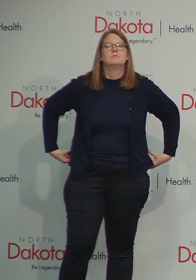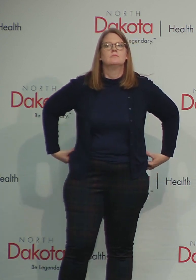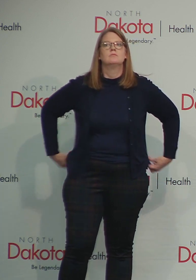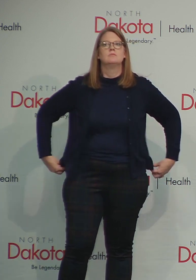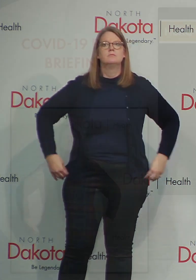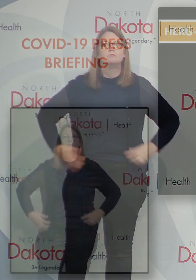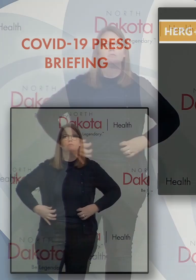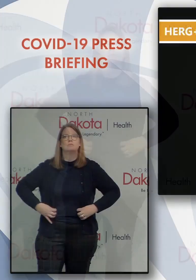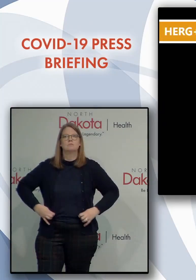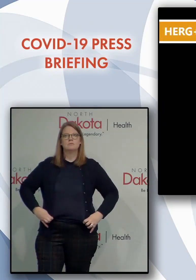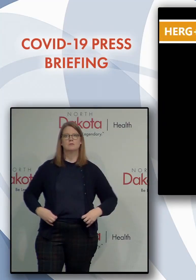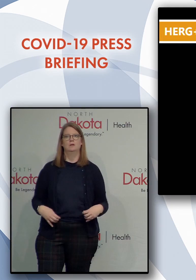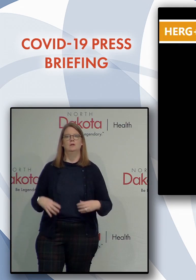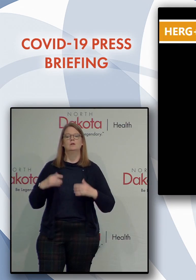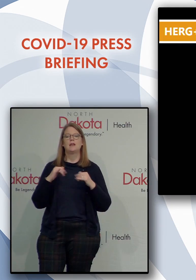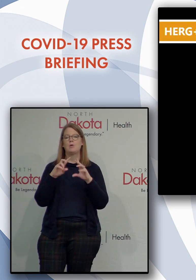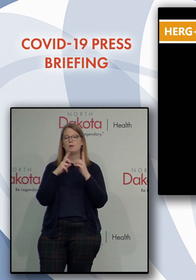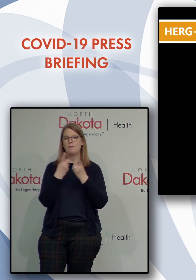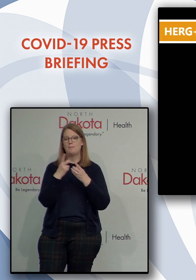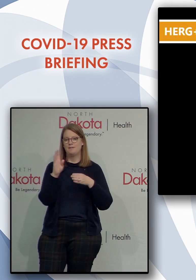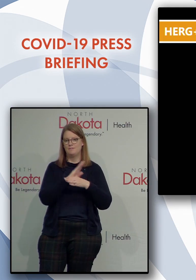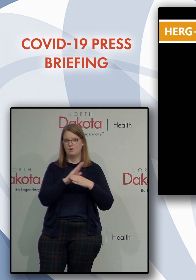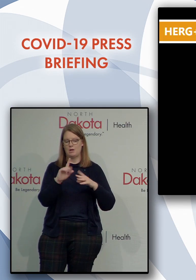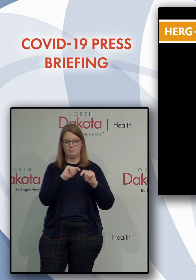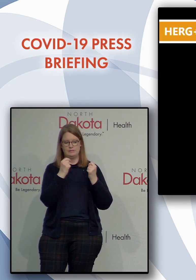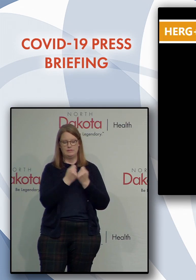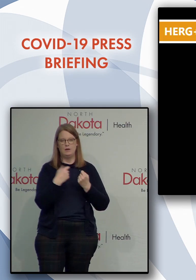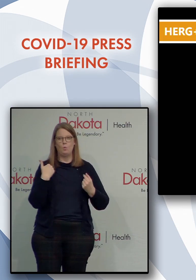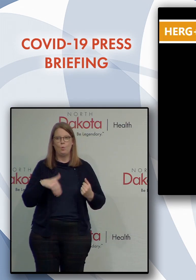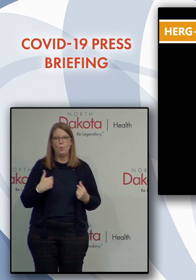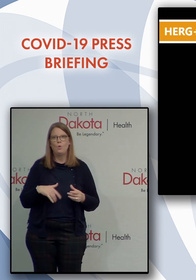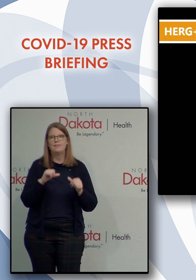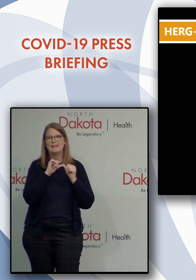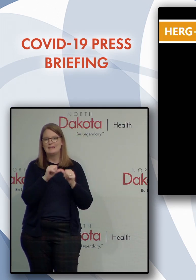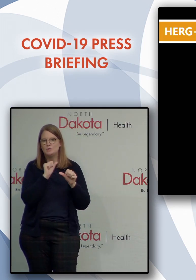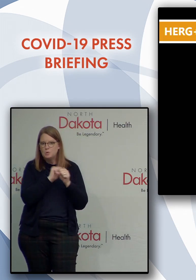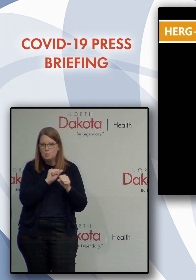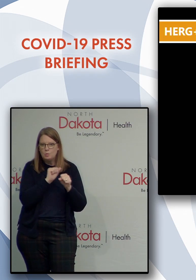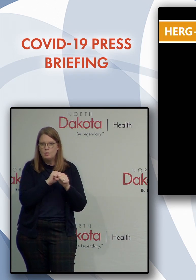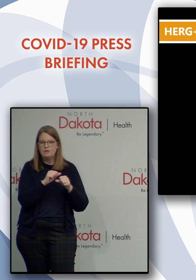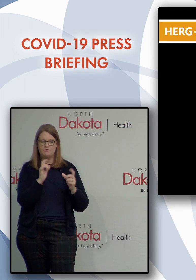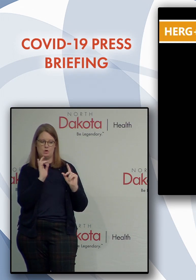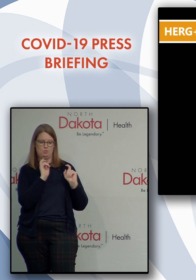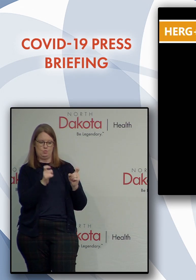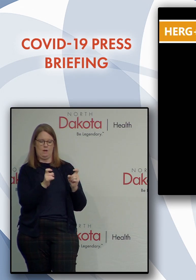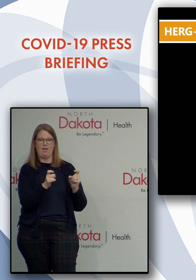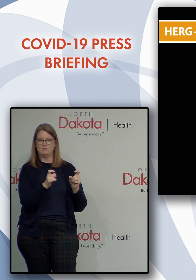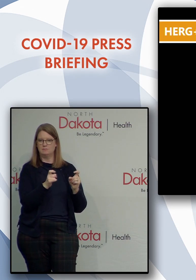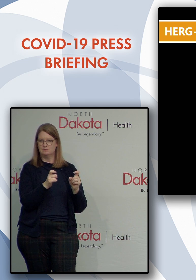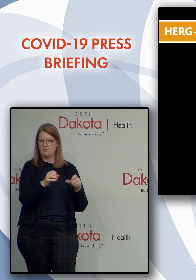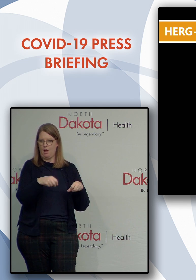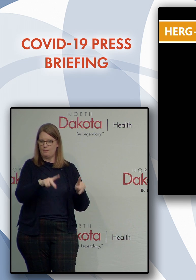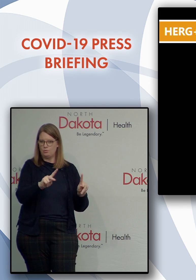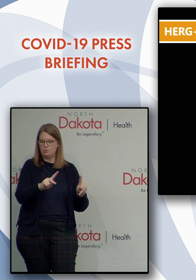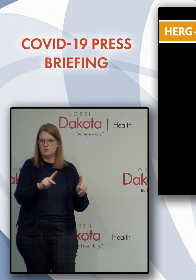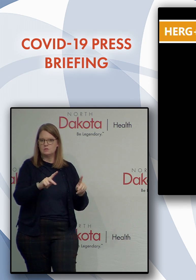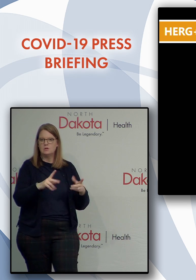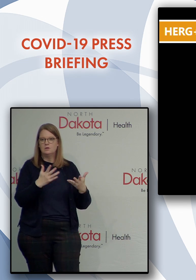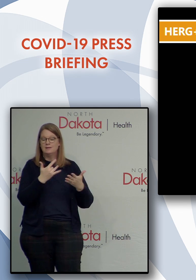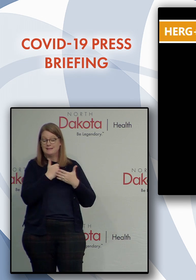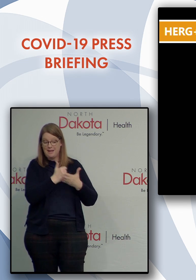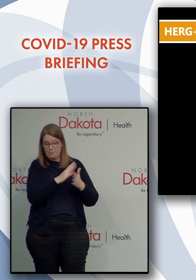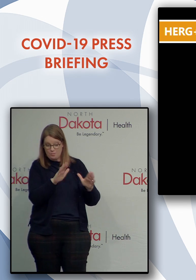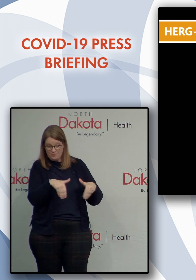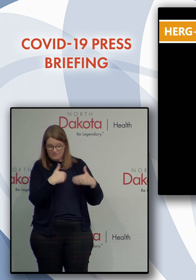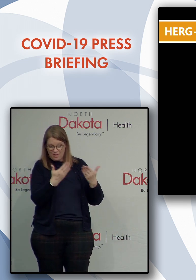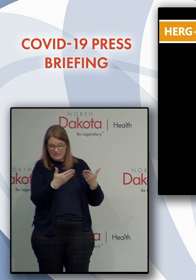And our Department of Commerce team continues to work tirelessly on grant opportunities to help provide